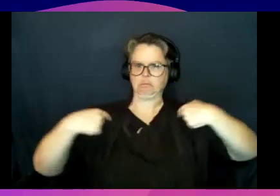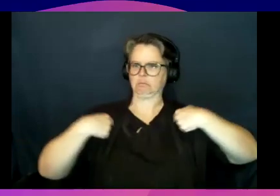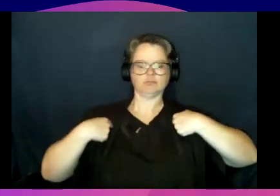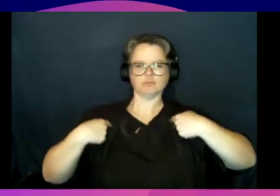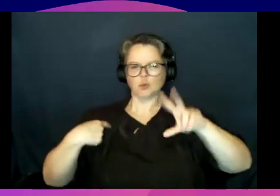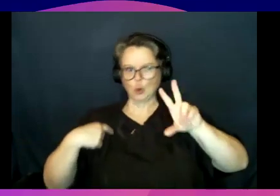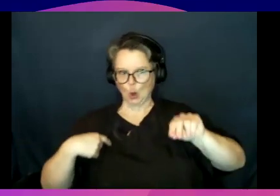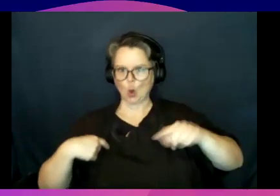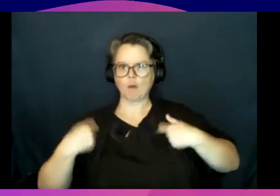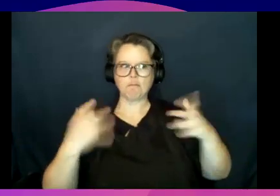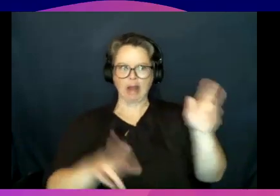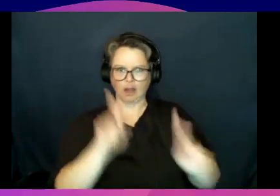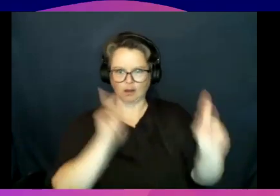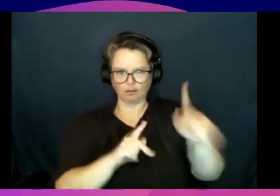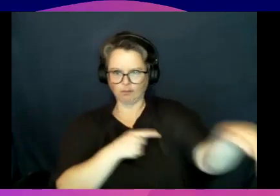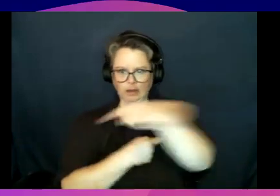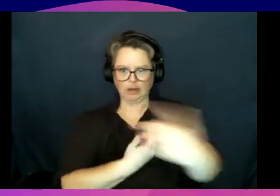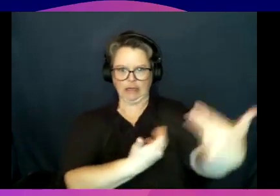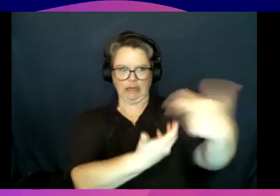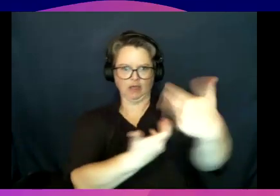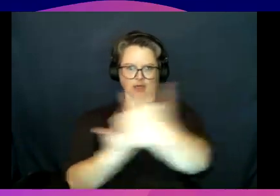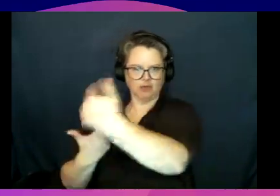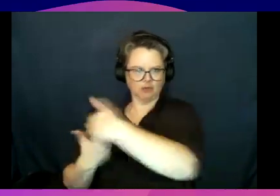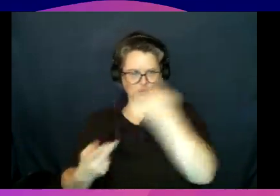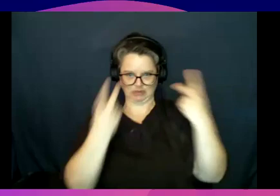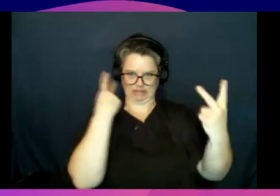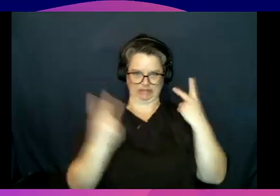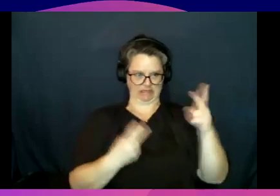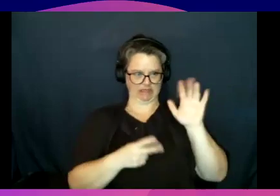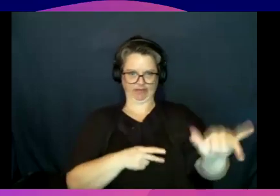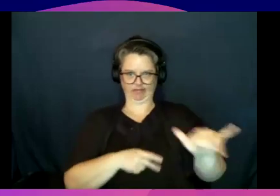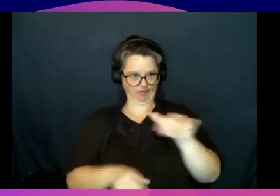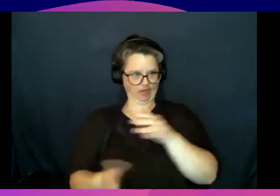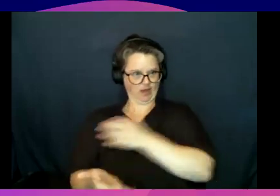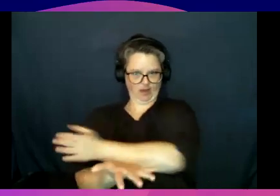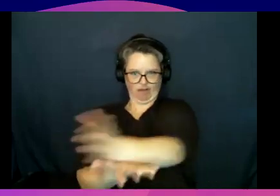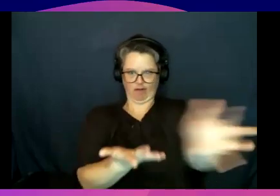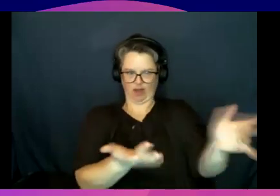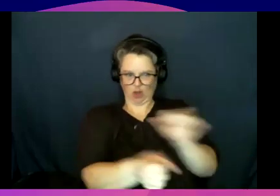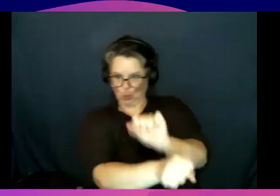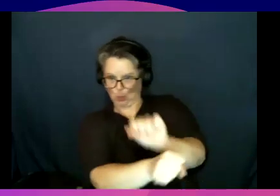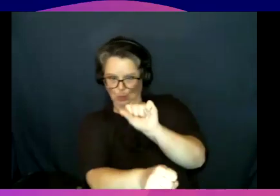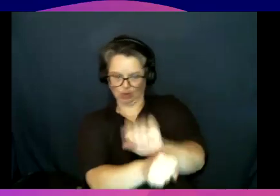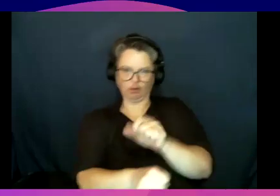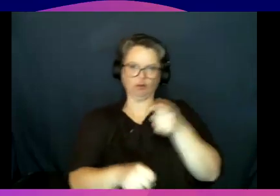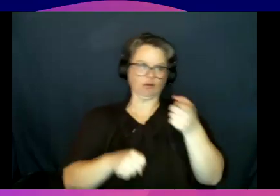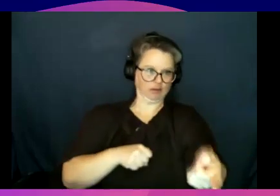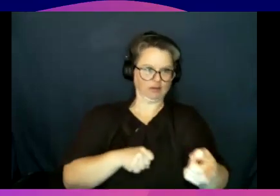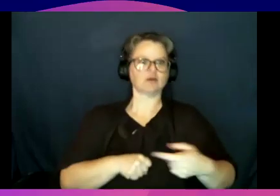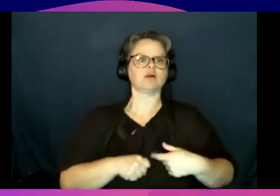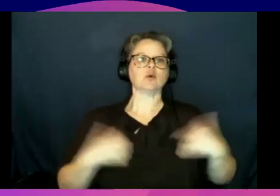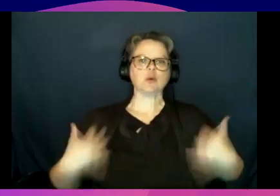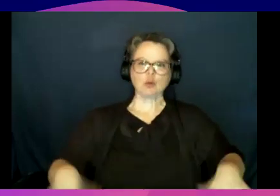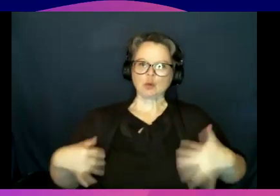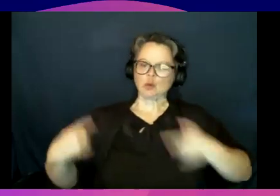means to do this critical work in a very difficult socio-political context, where funding is constantly in threat, the